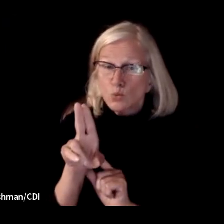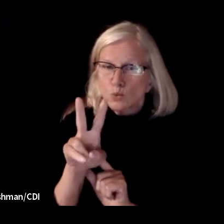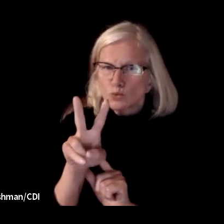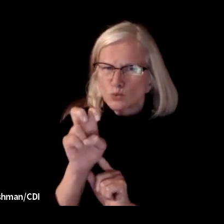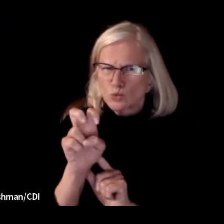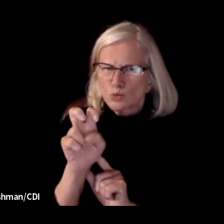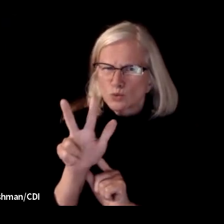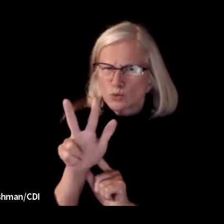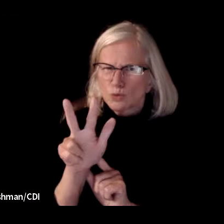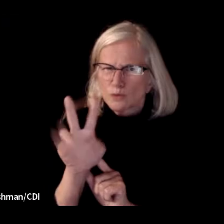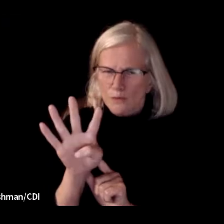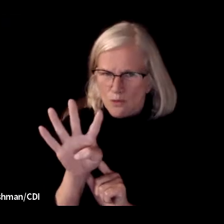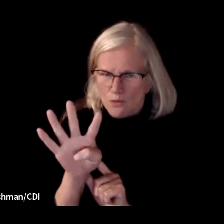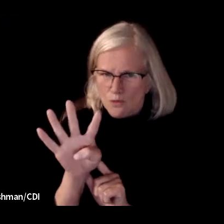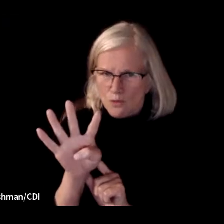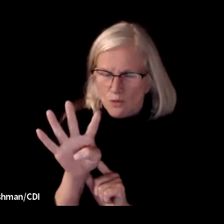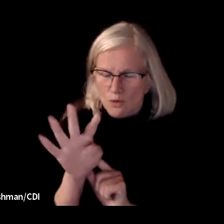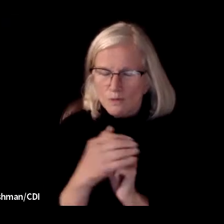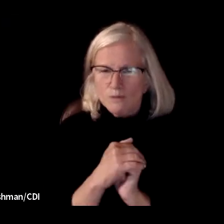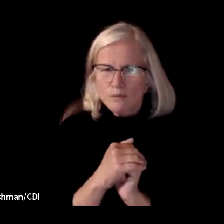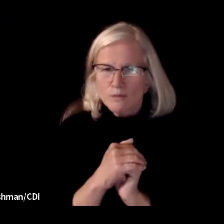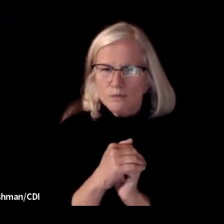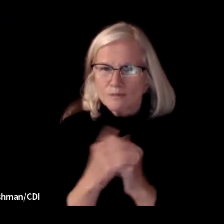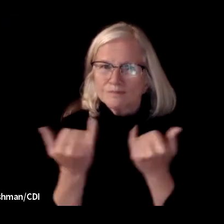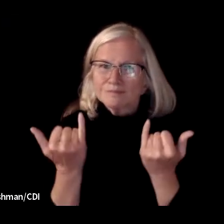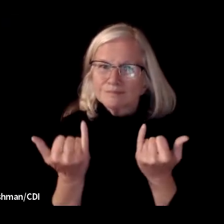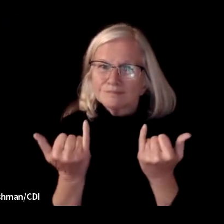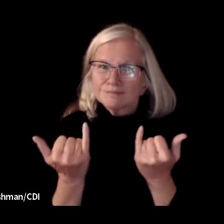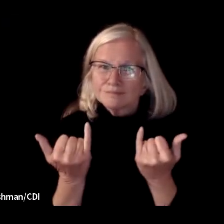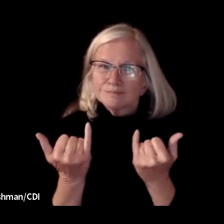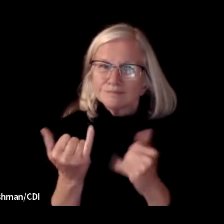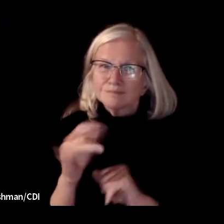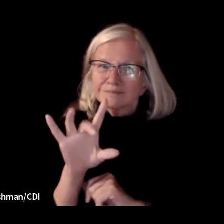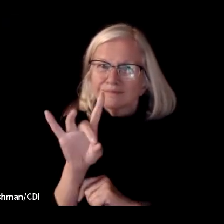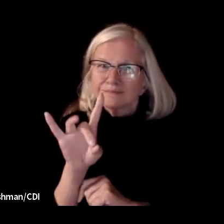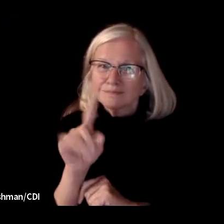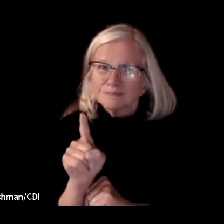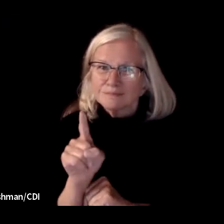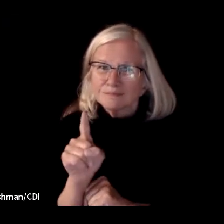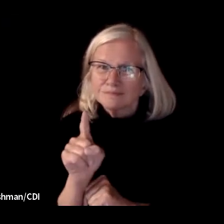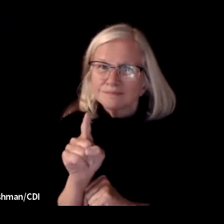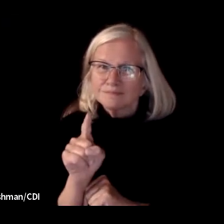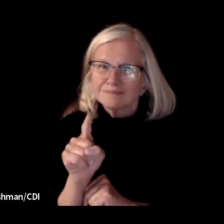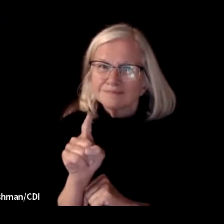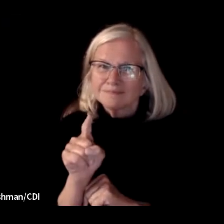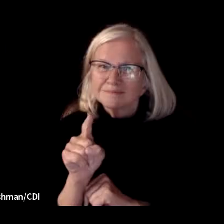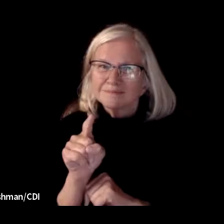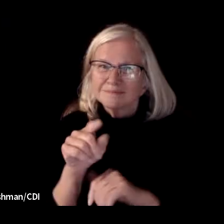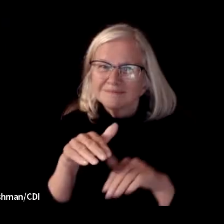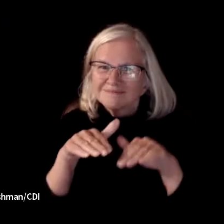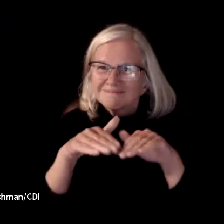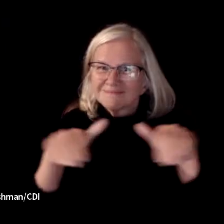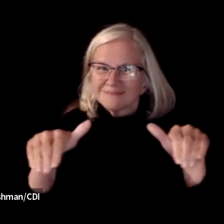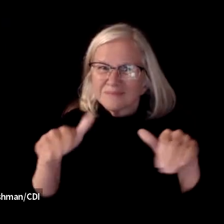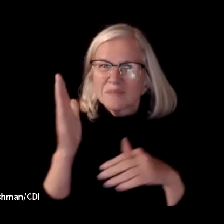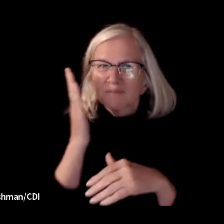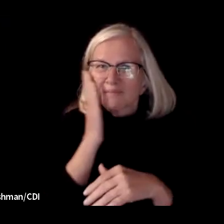include 21 pediatric beds being used for COVID-19. We've said many a time